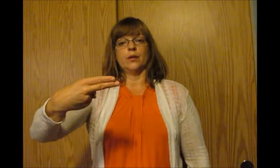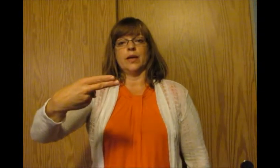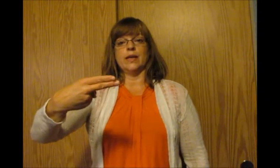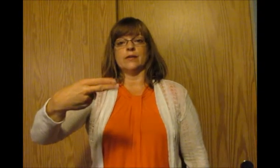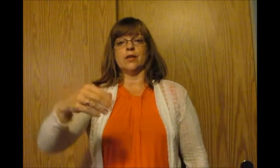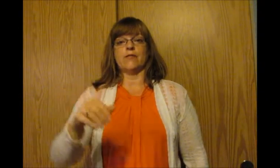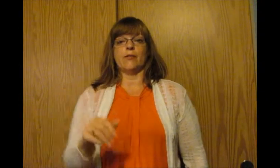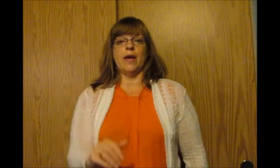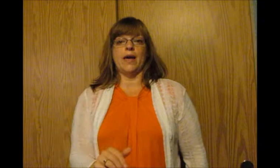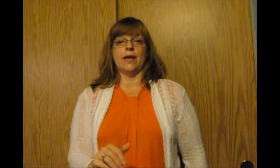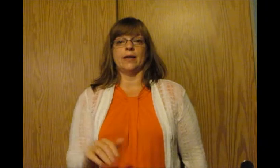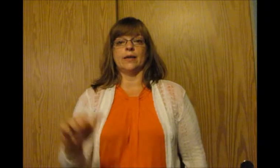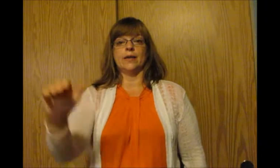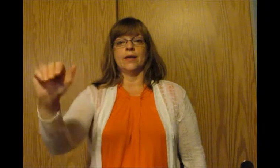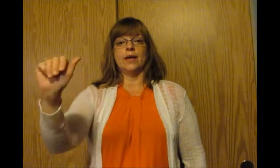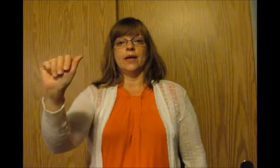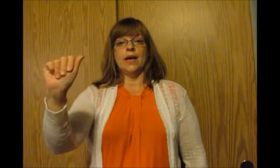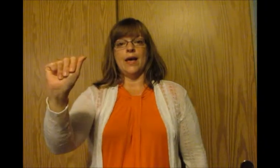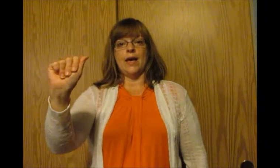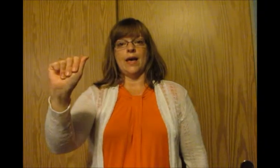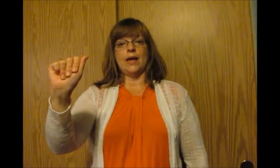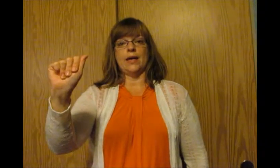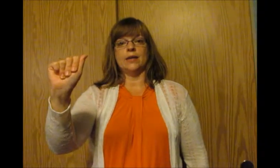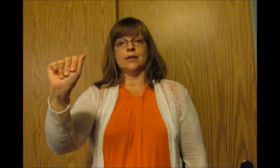Okay, let's start from A. A,